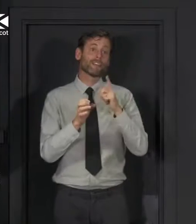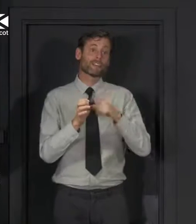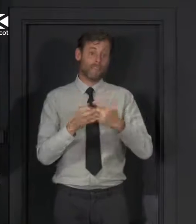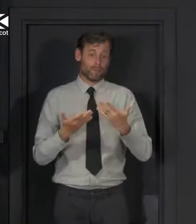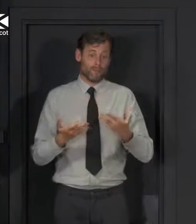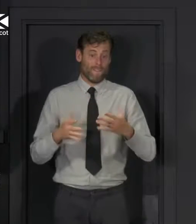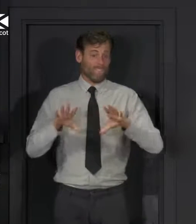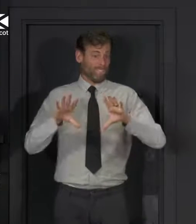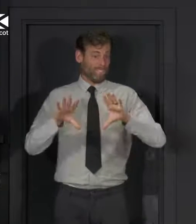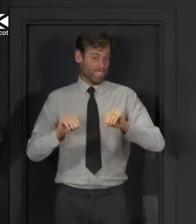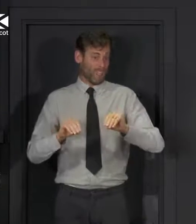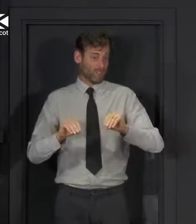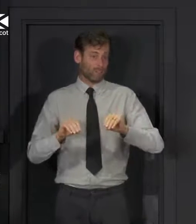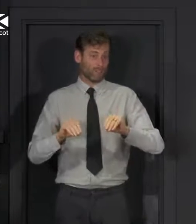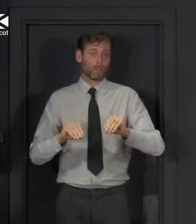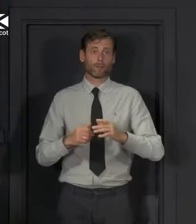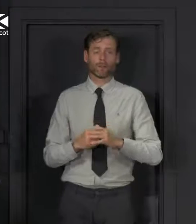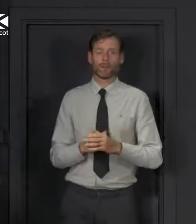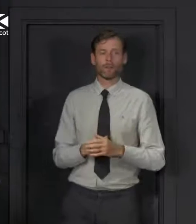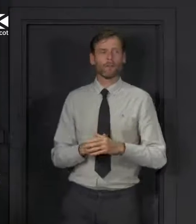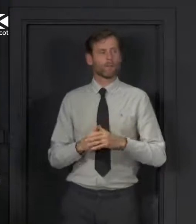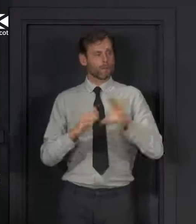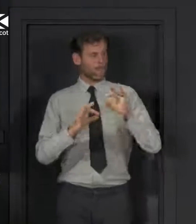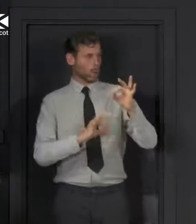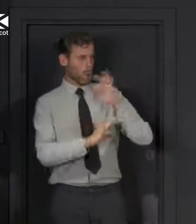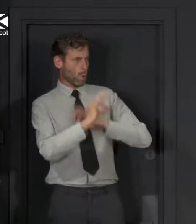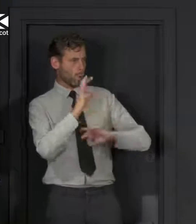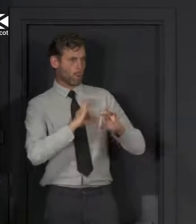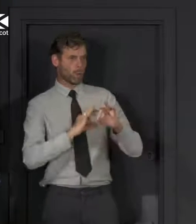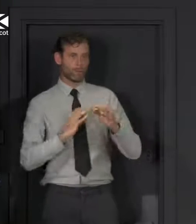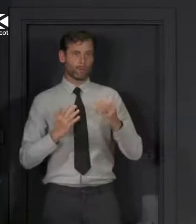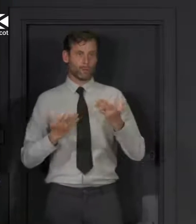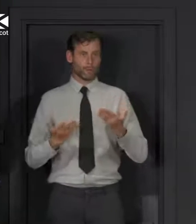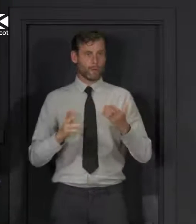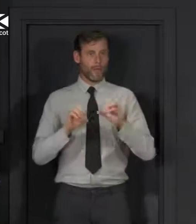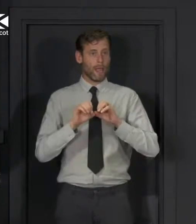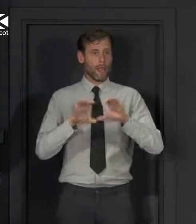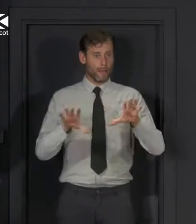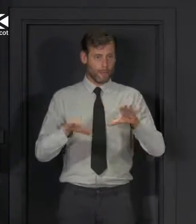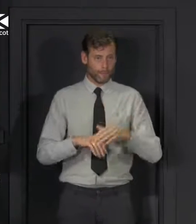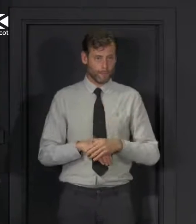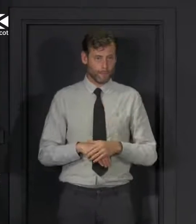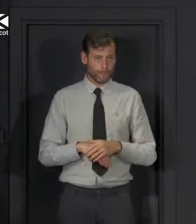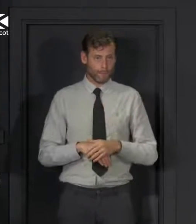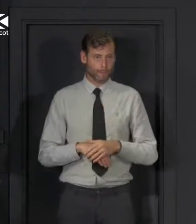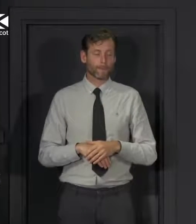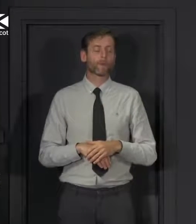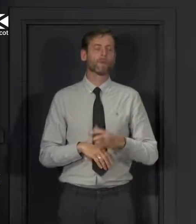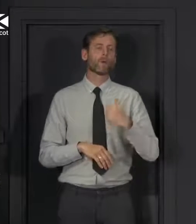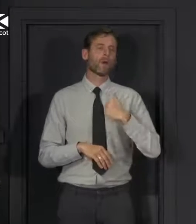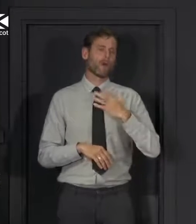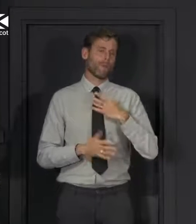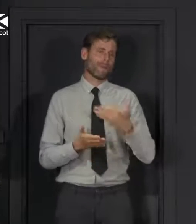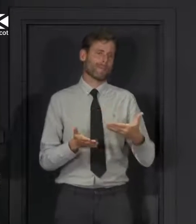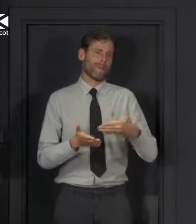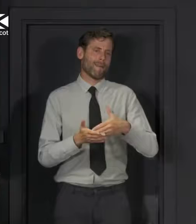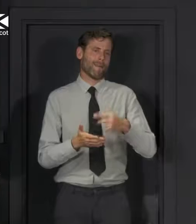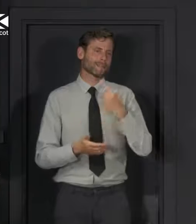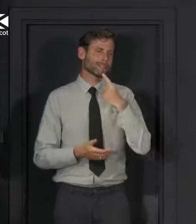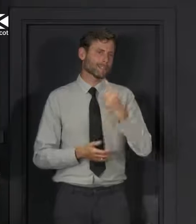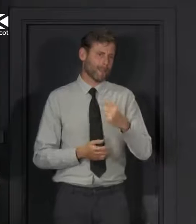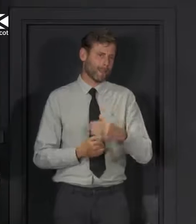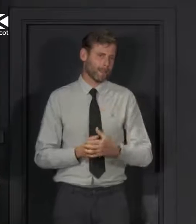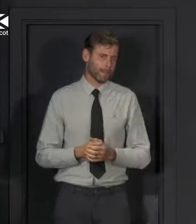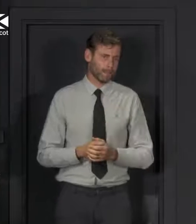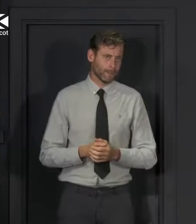concludes all the questions from the journalists who've joined us today. Before we end, can I